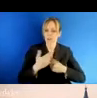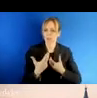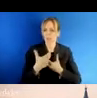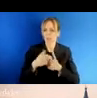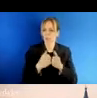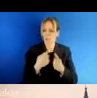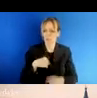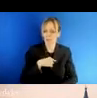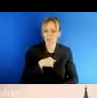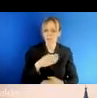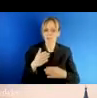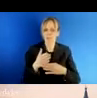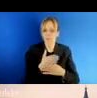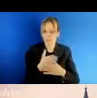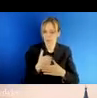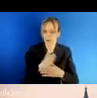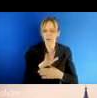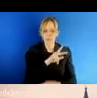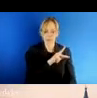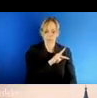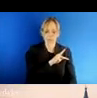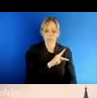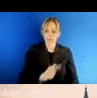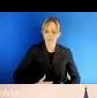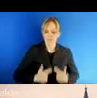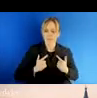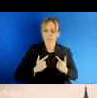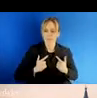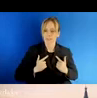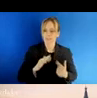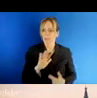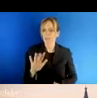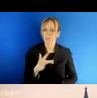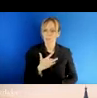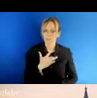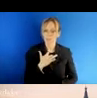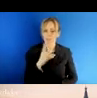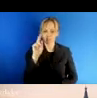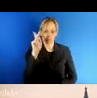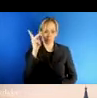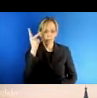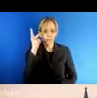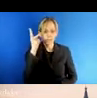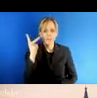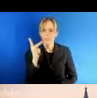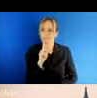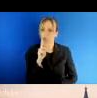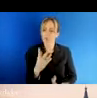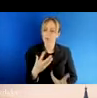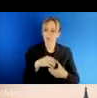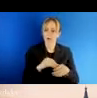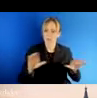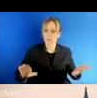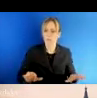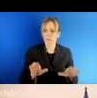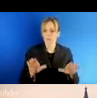and to share with us your own personal lives and your feelings politically and as part of a movement.